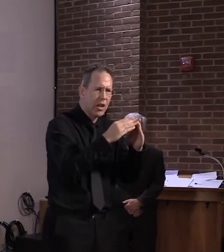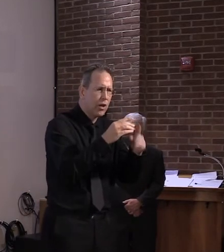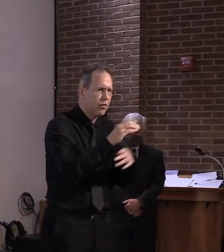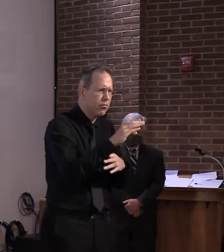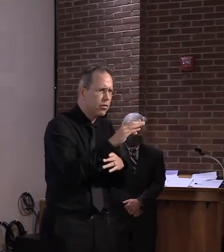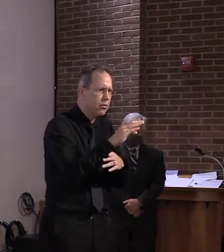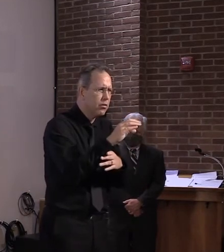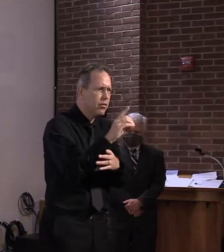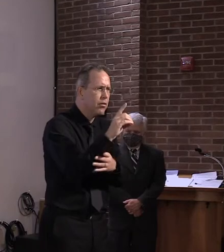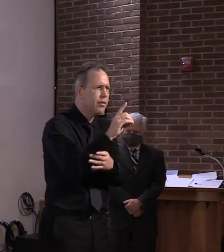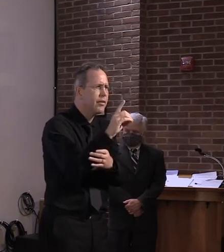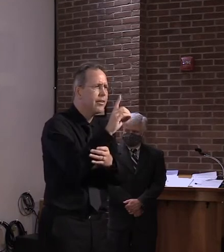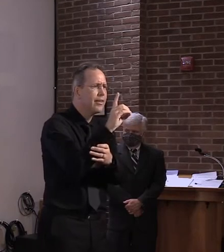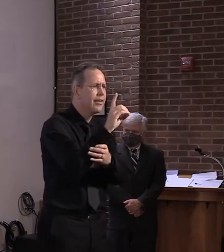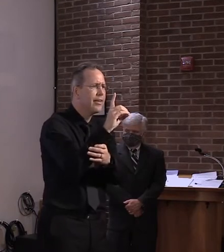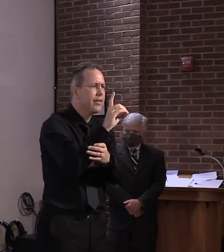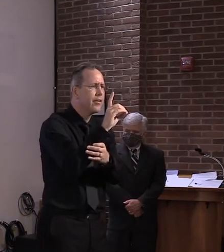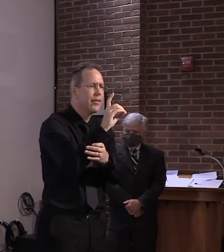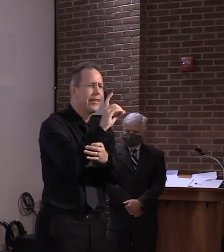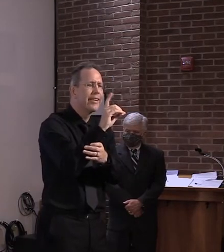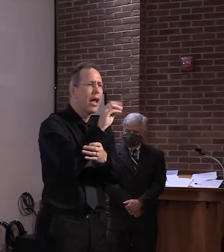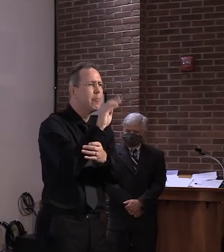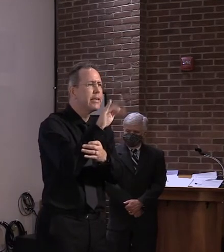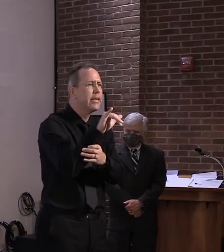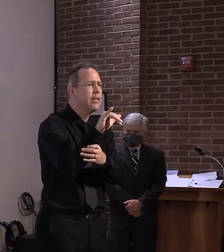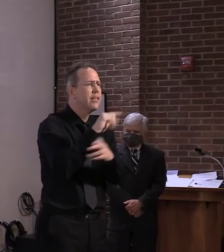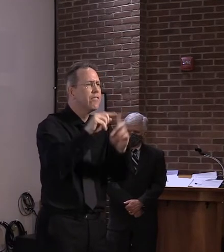Okay. Governor Scott, do you know this sort of